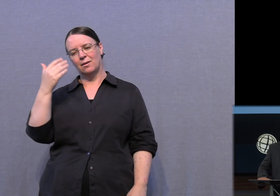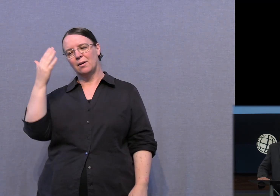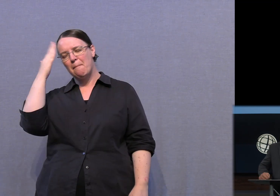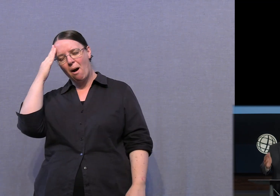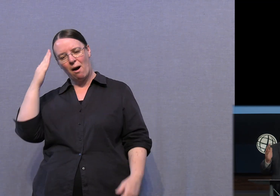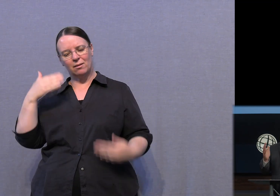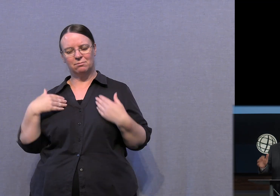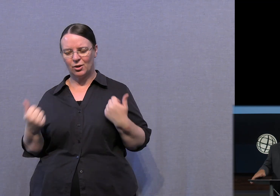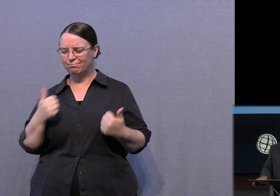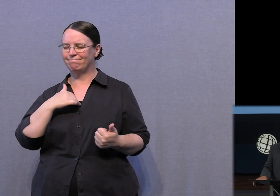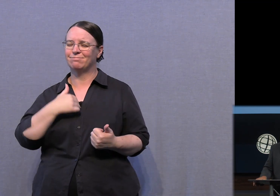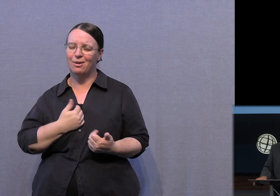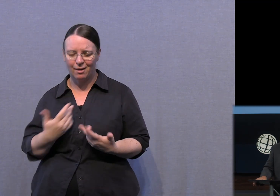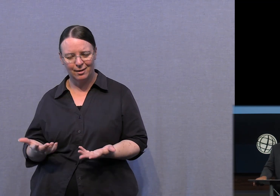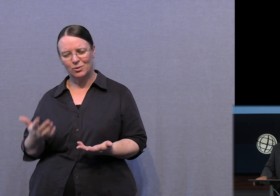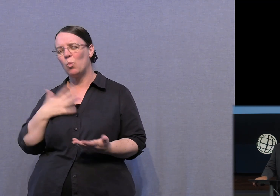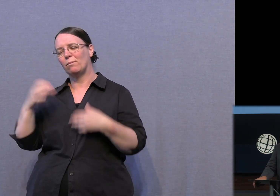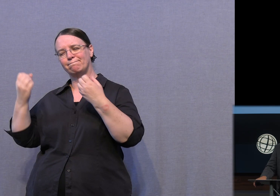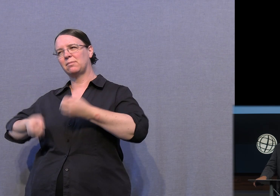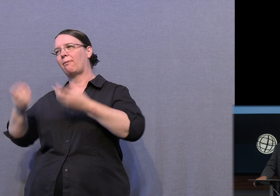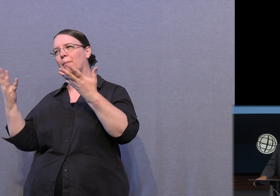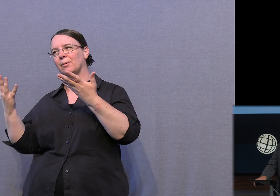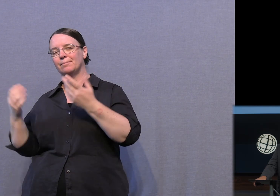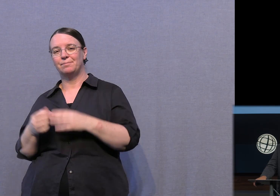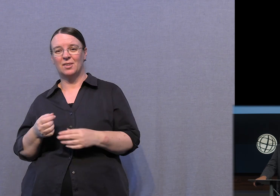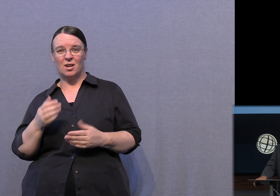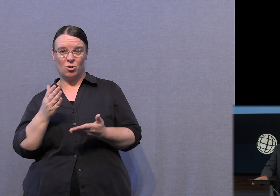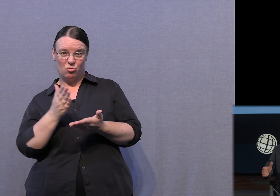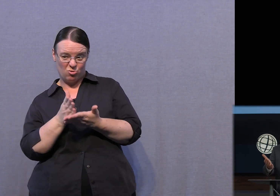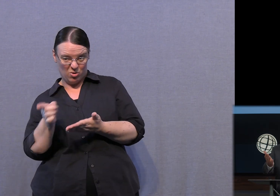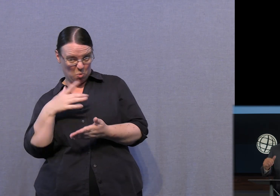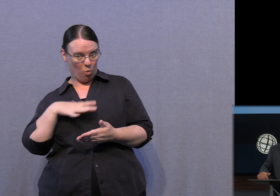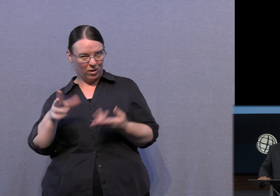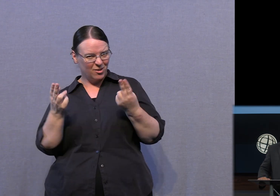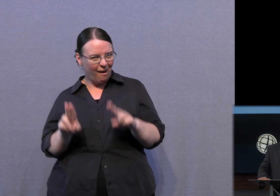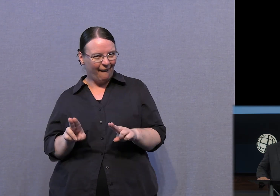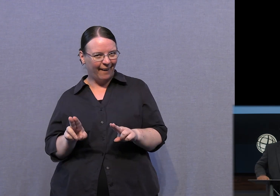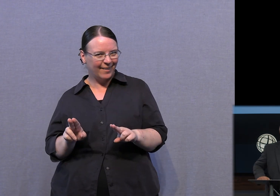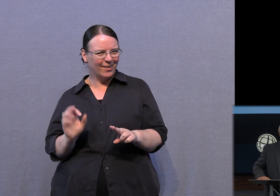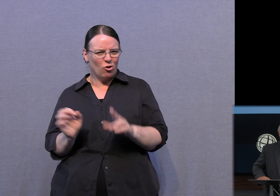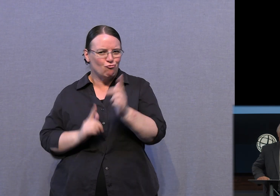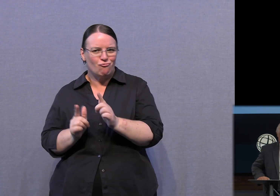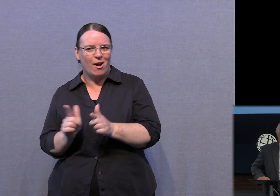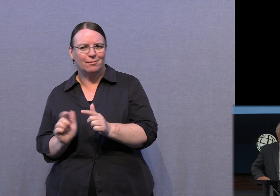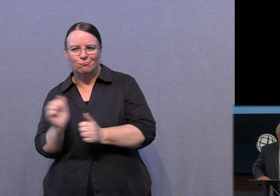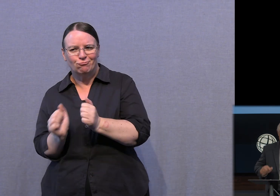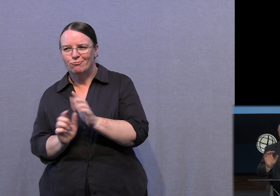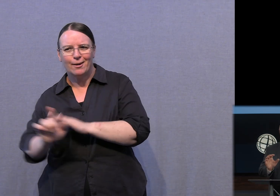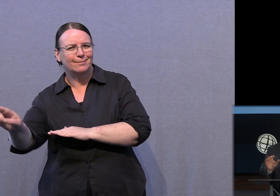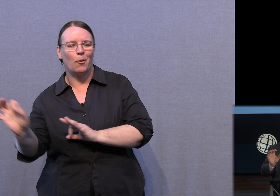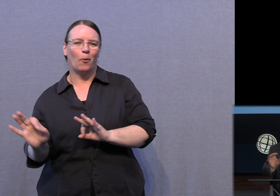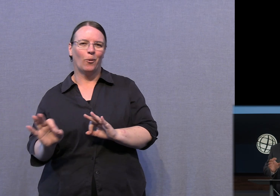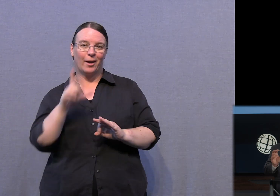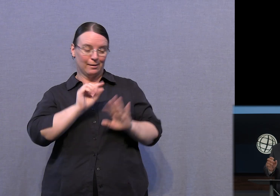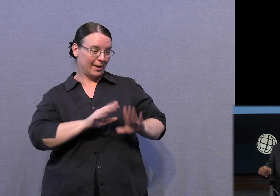die, all he had to do was wait for Jezebel and her minions to catch up with him, and they would fulfill his request. But